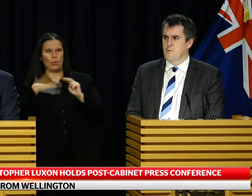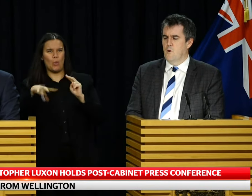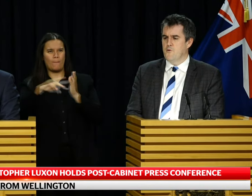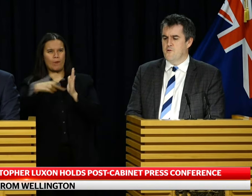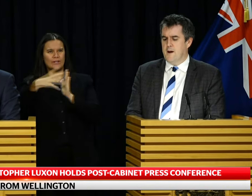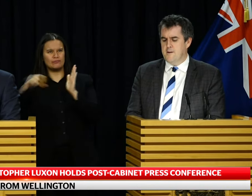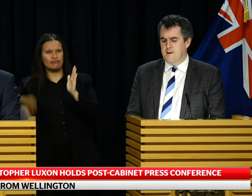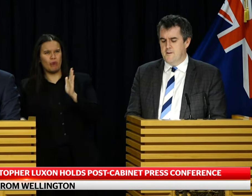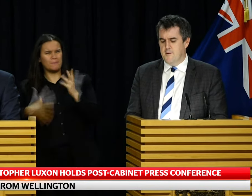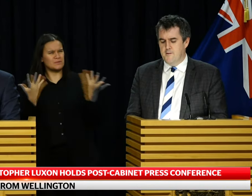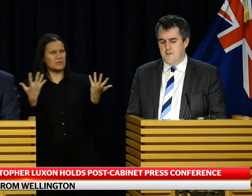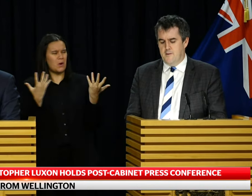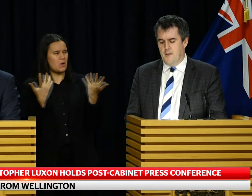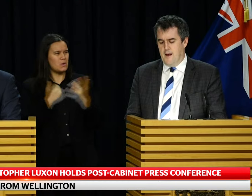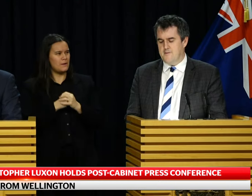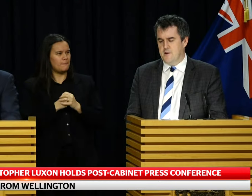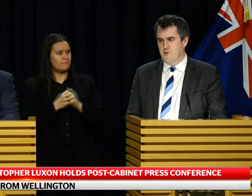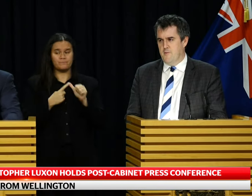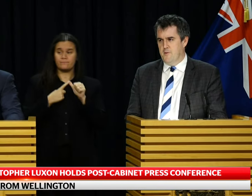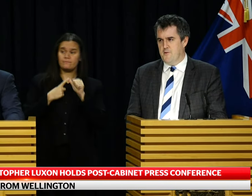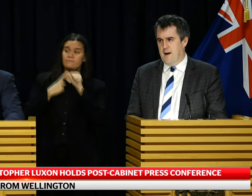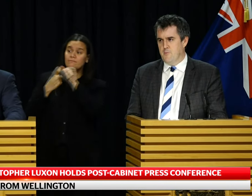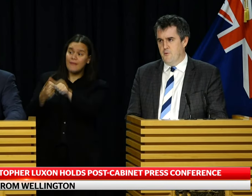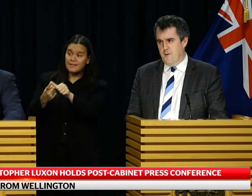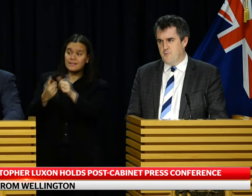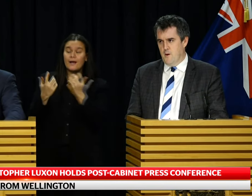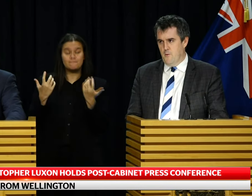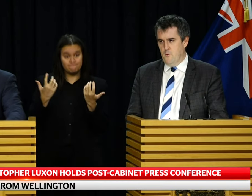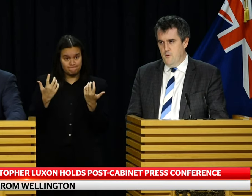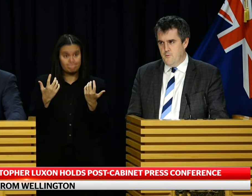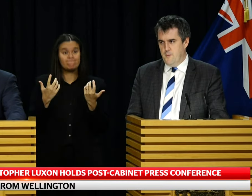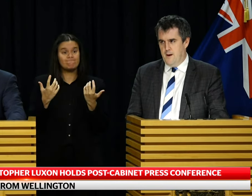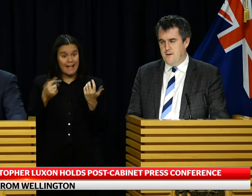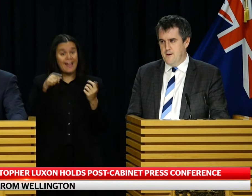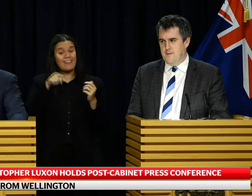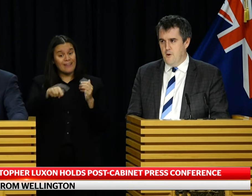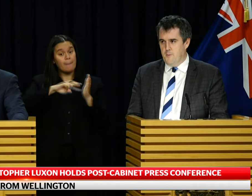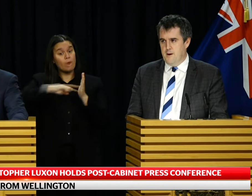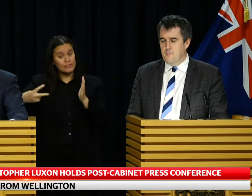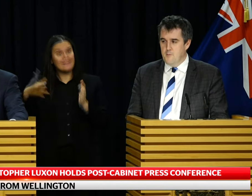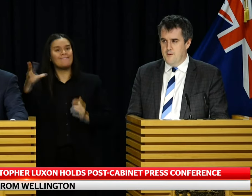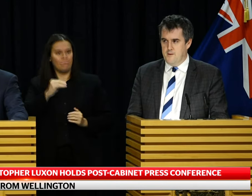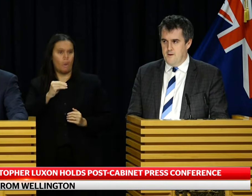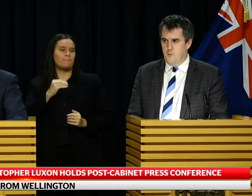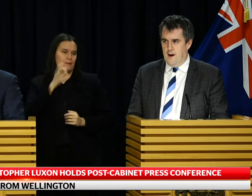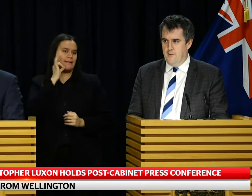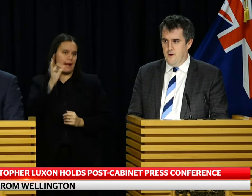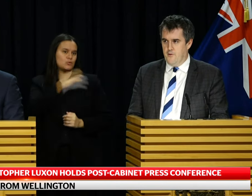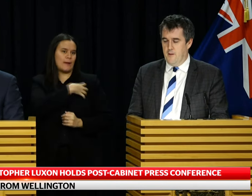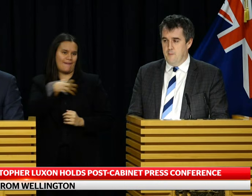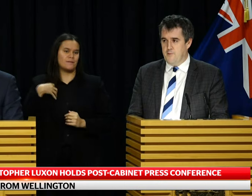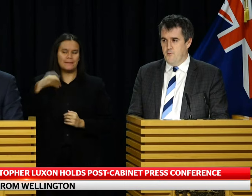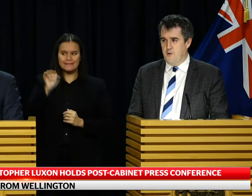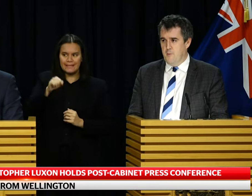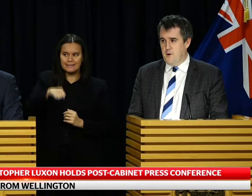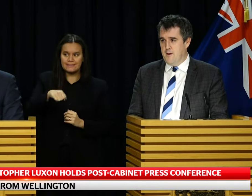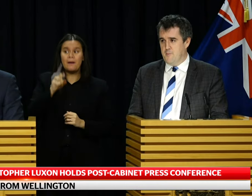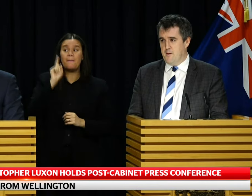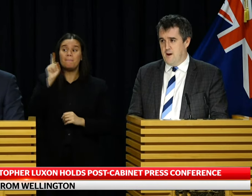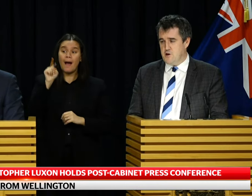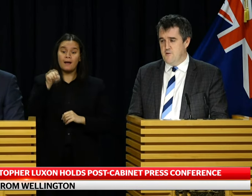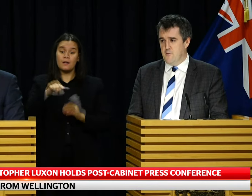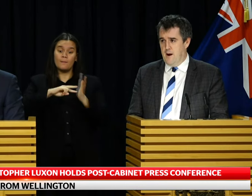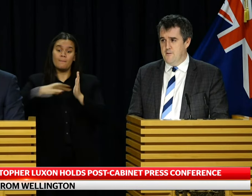done last time? Well, sustaining tenancies under the last National Government started with the best will in the world, but it has not been implemented in a way that I think meets with the